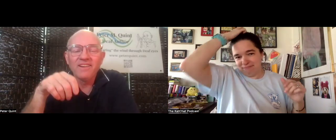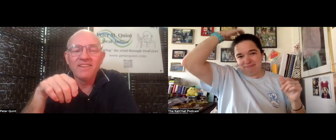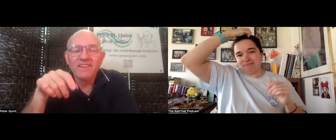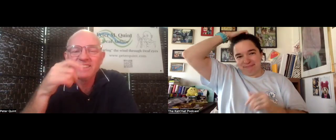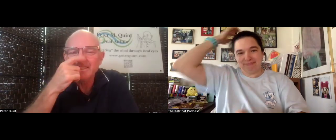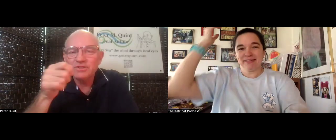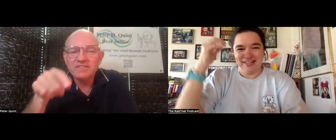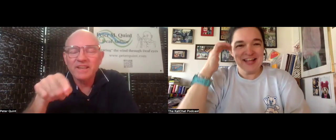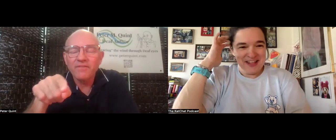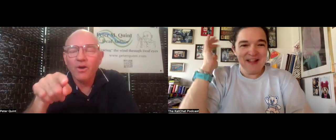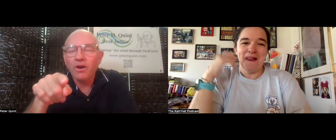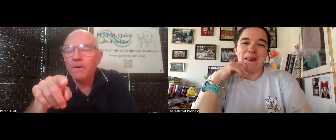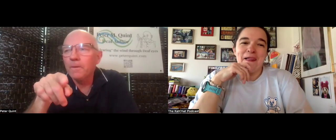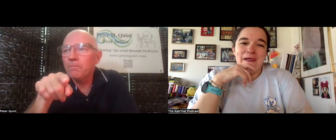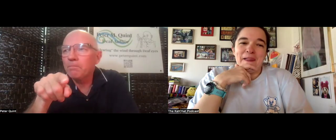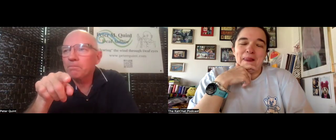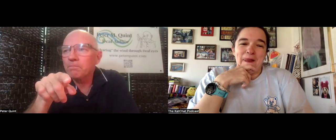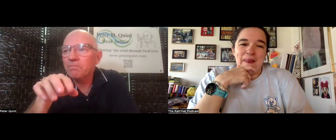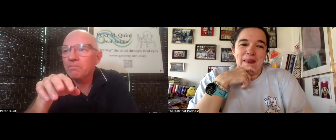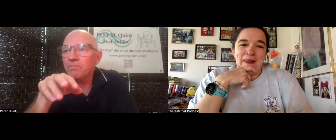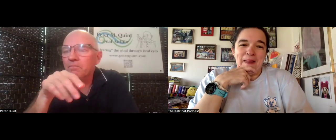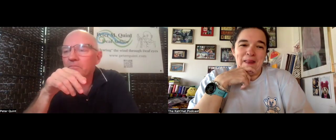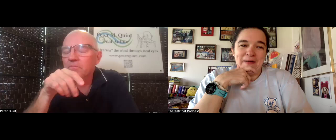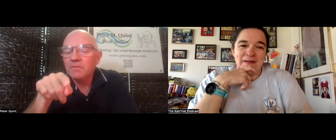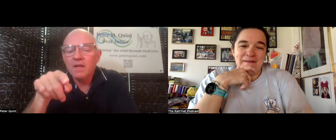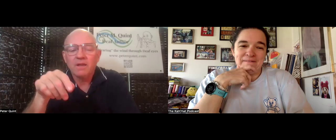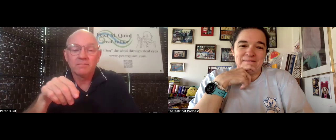So it's interesting, fella.